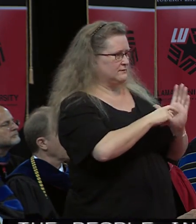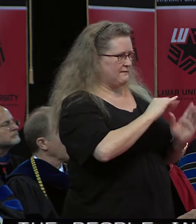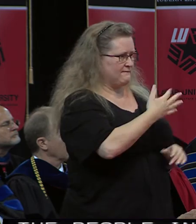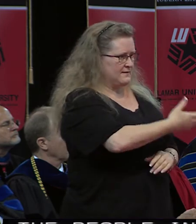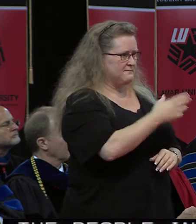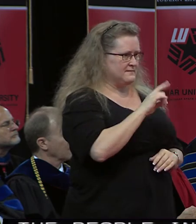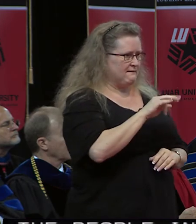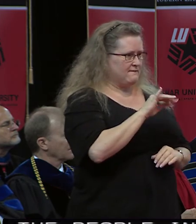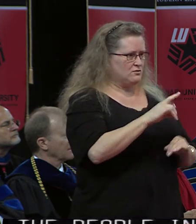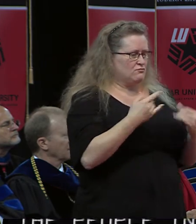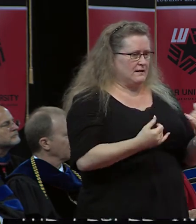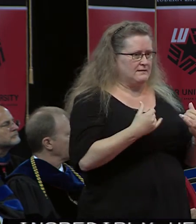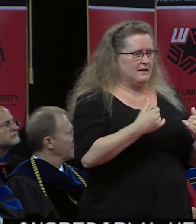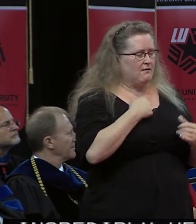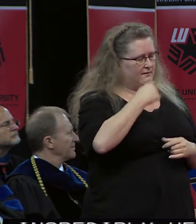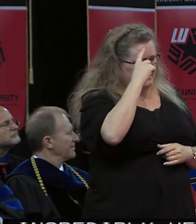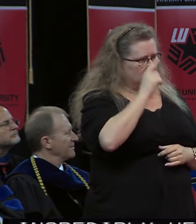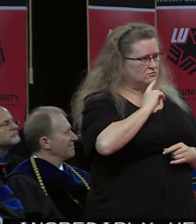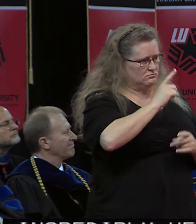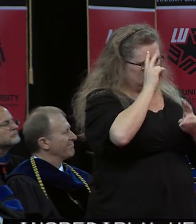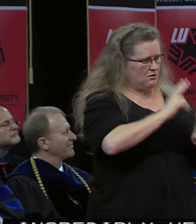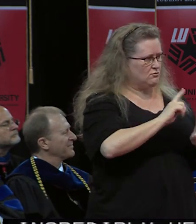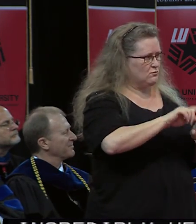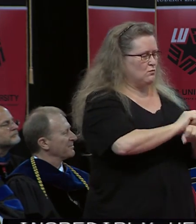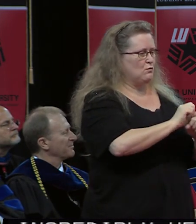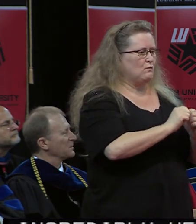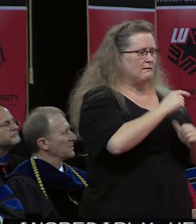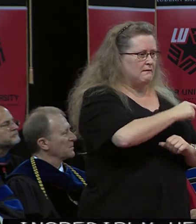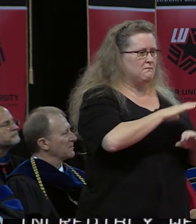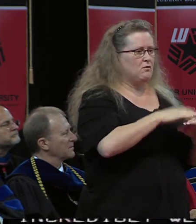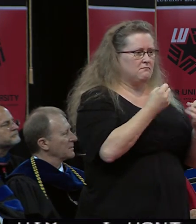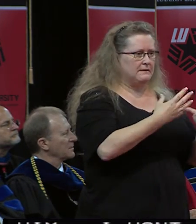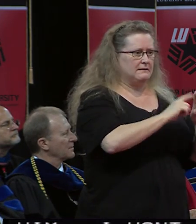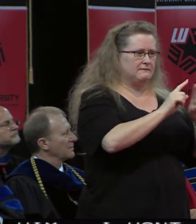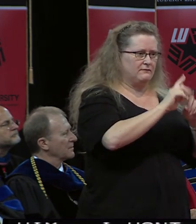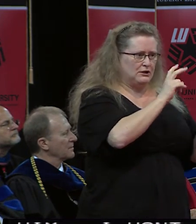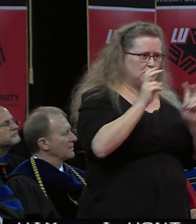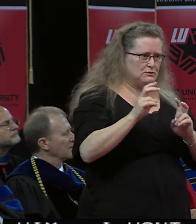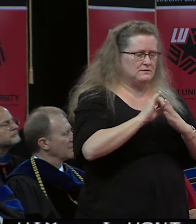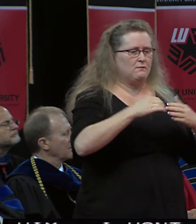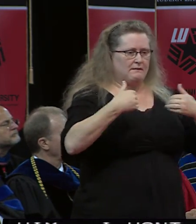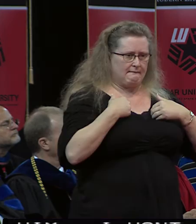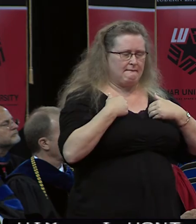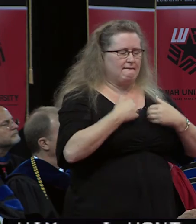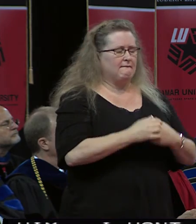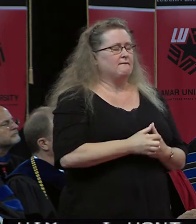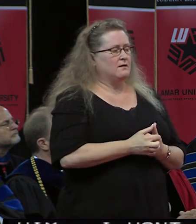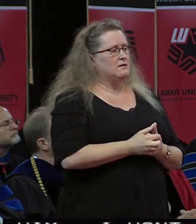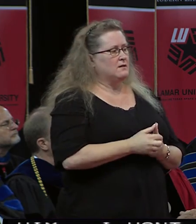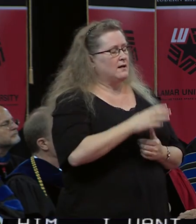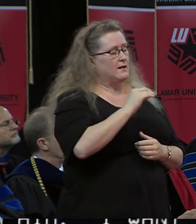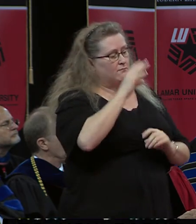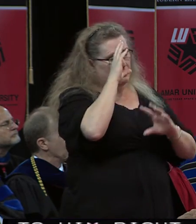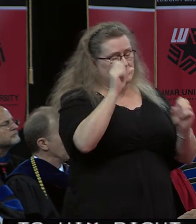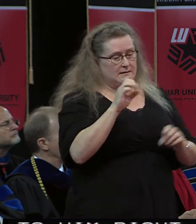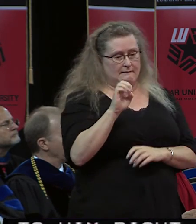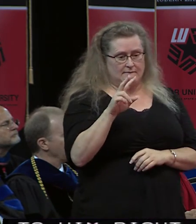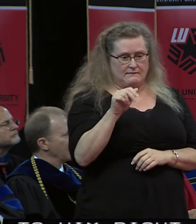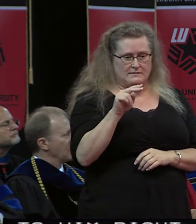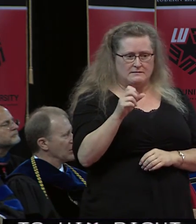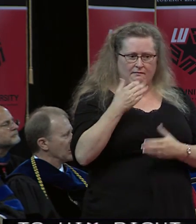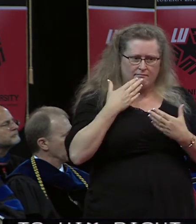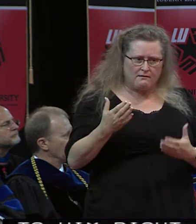I consider it a privilege to get to work with him on a number of big issues that we have. President Evans, thank you for